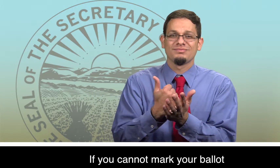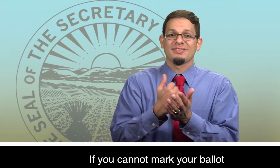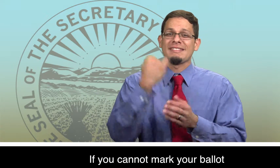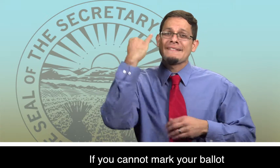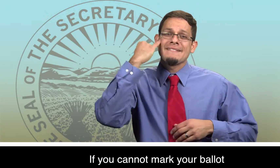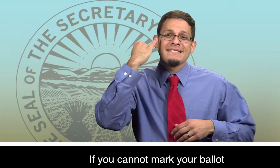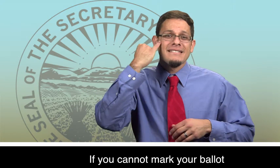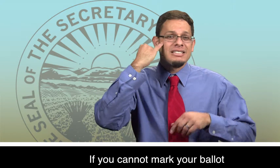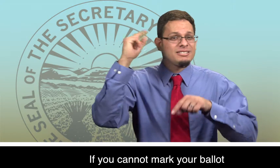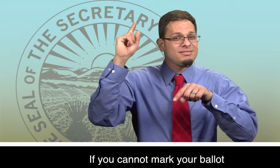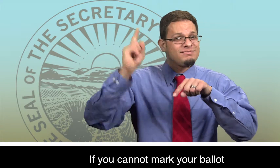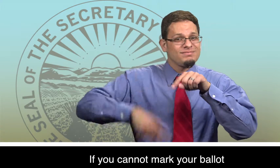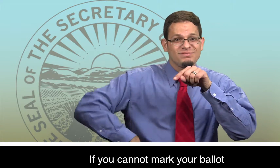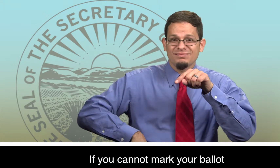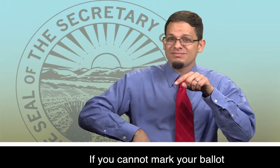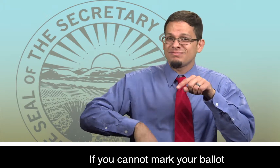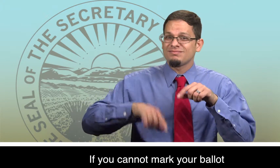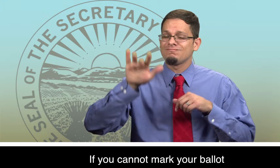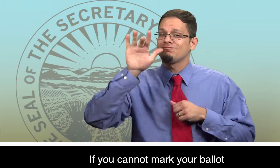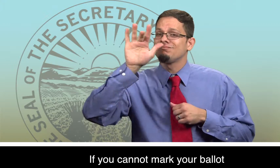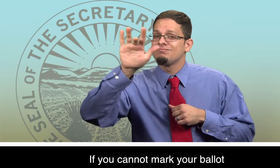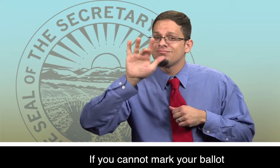If you cannot mark your ballot